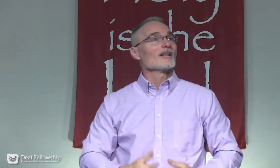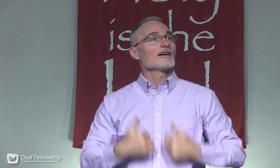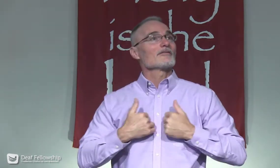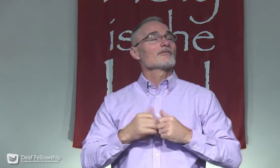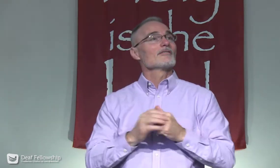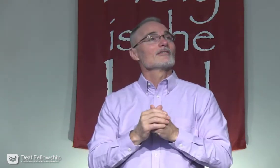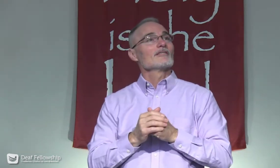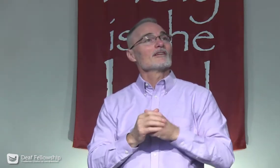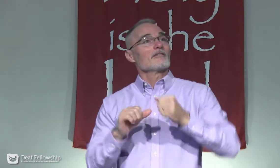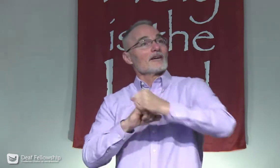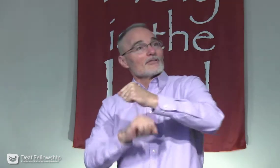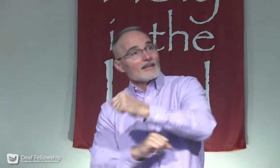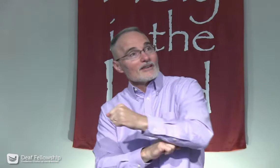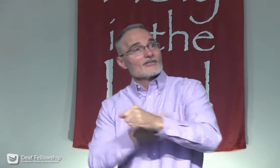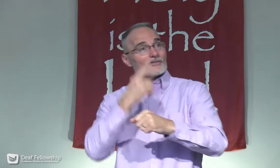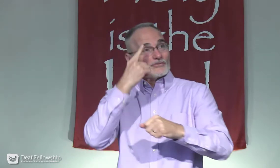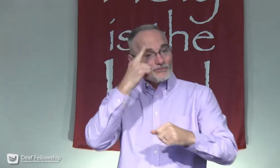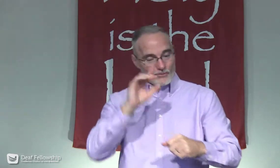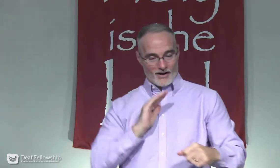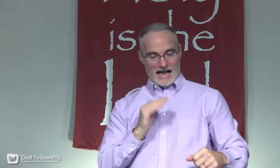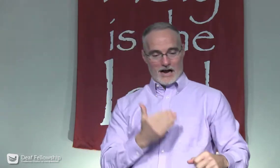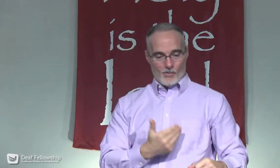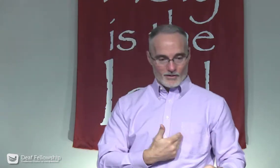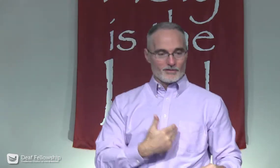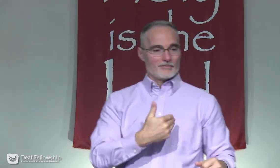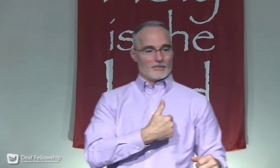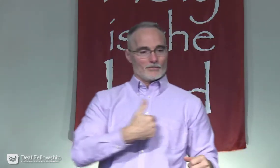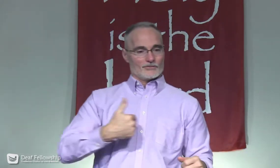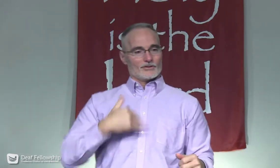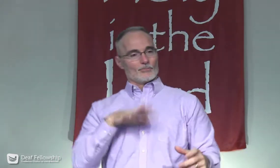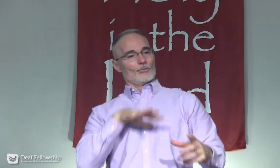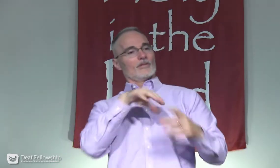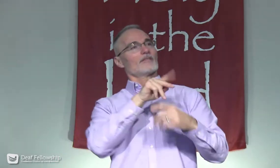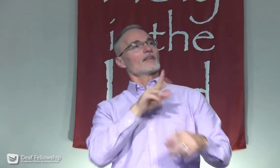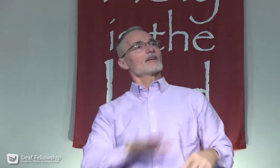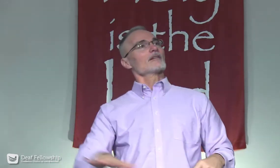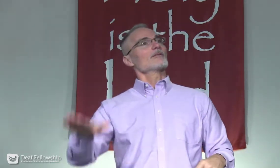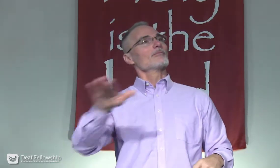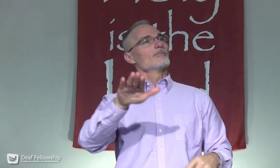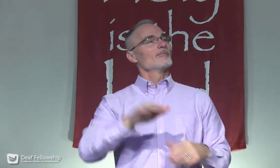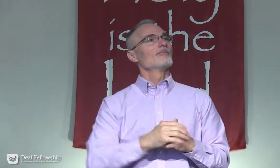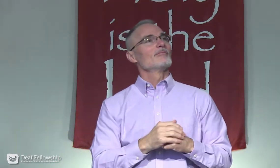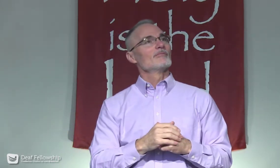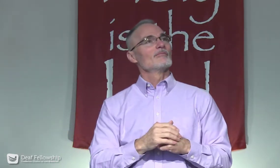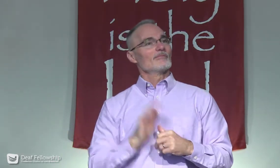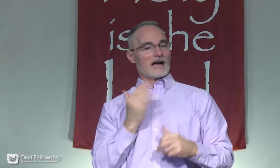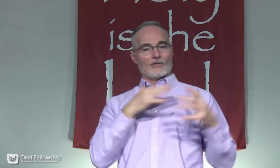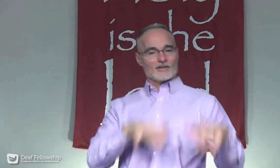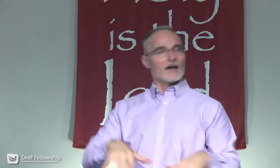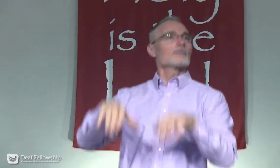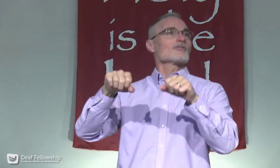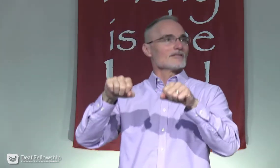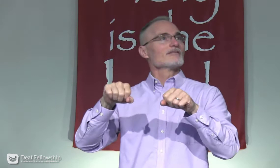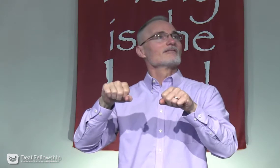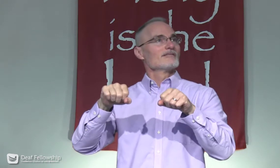It's the foundation of our eternal life. The foundation of our membership within the